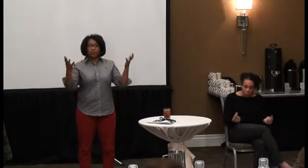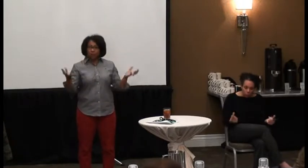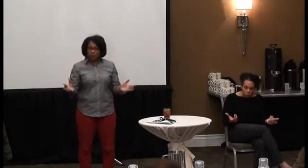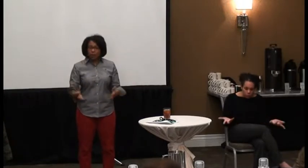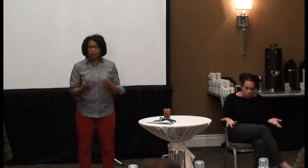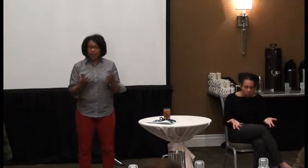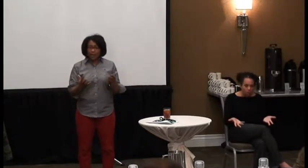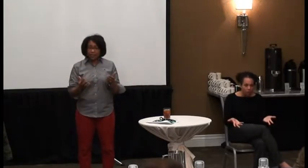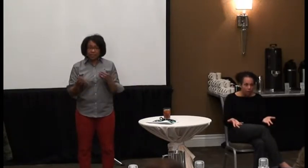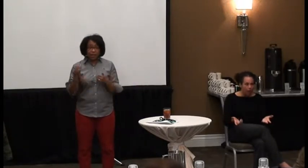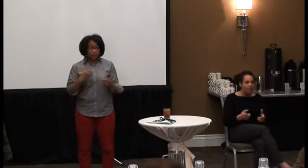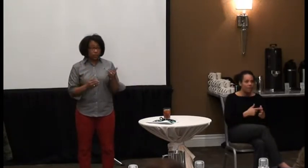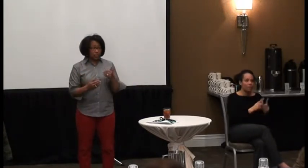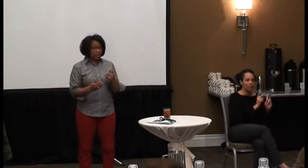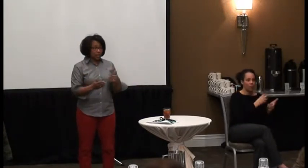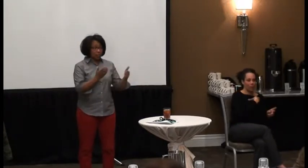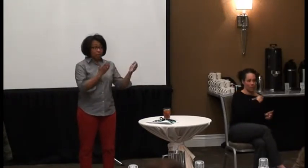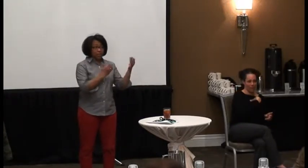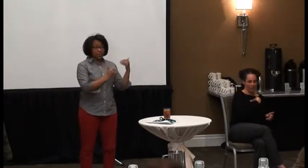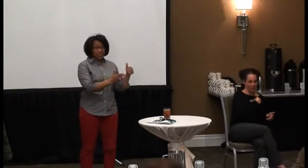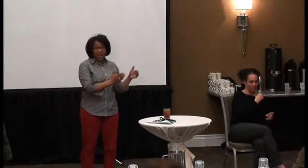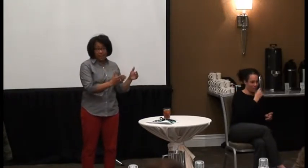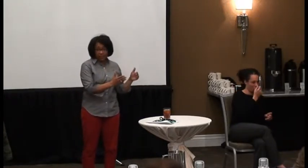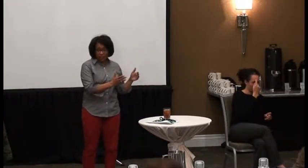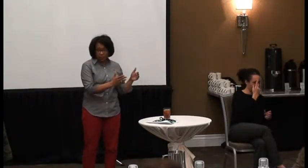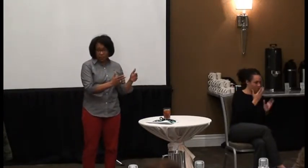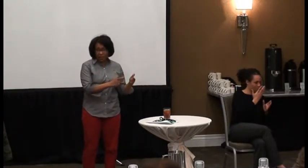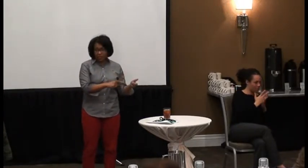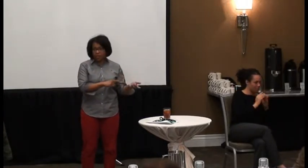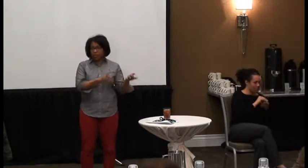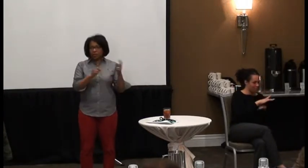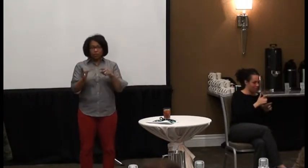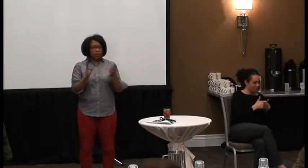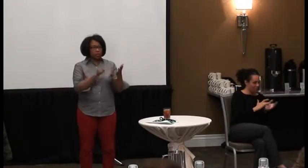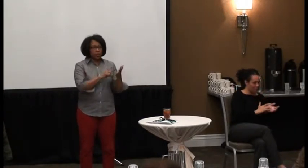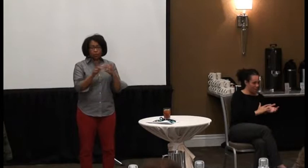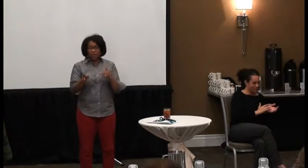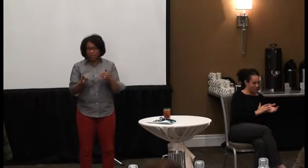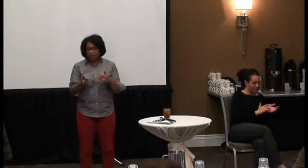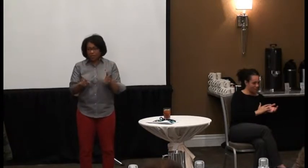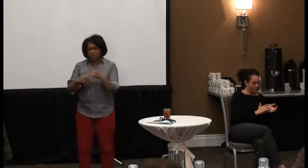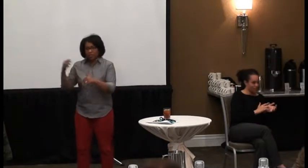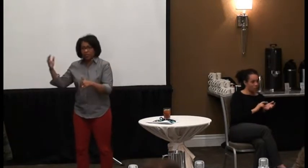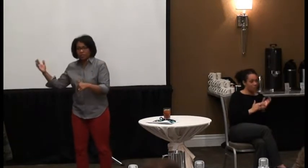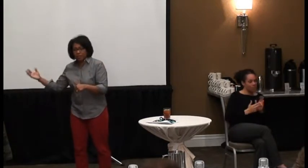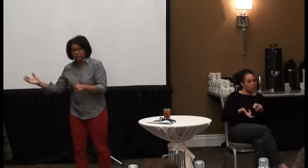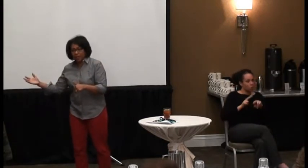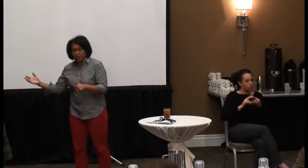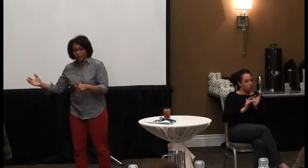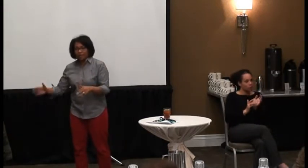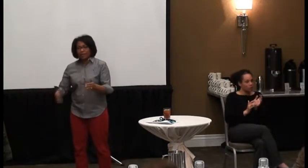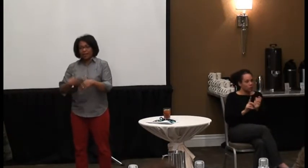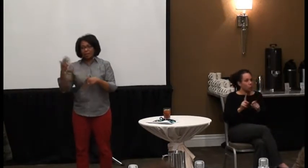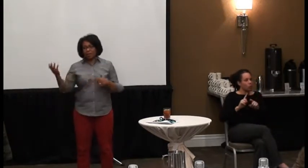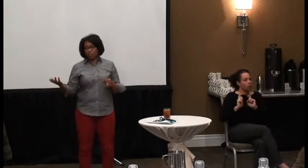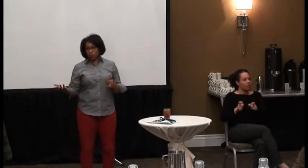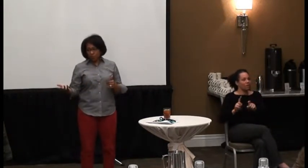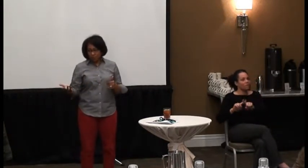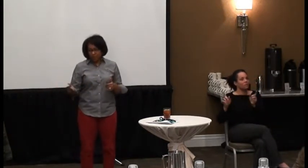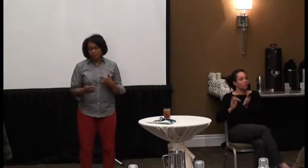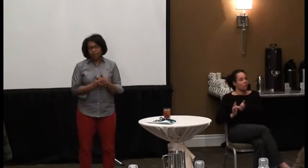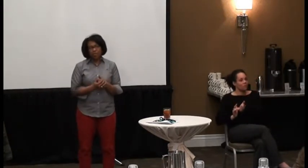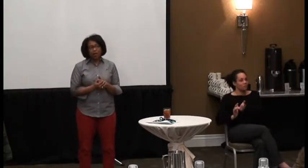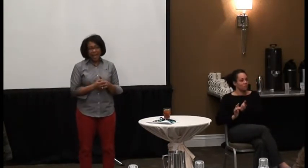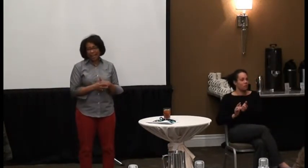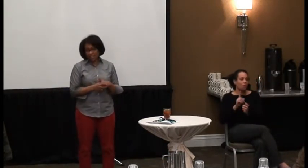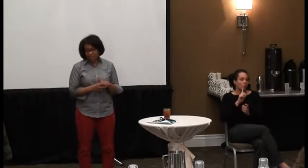then there's complaints, not understanding that it may be a side effect of the medication. Then you're either increasing the medicine or giving them something else and it makes it